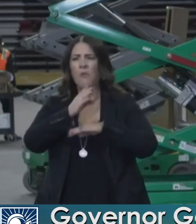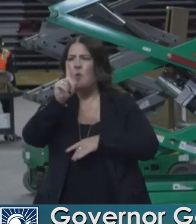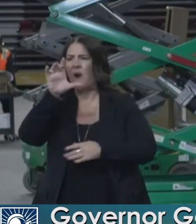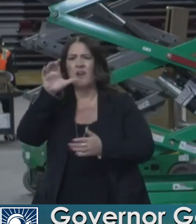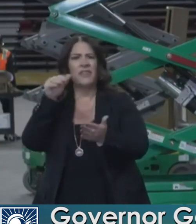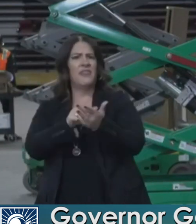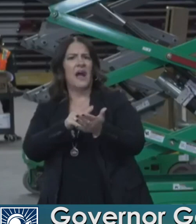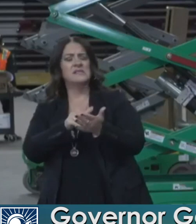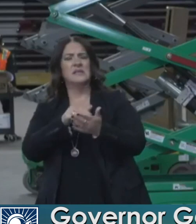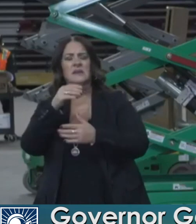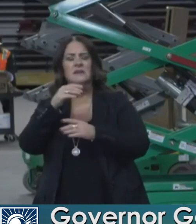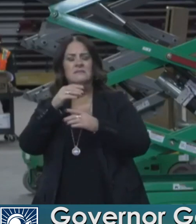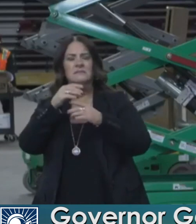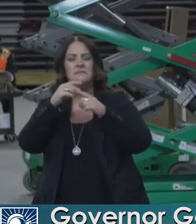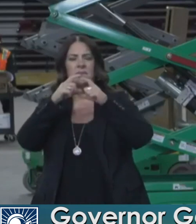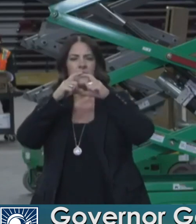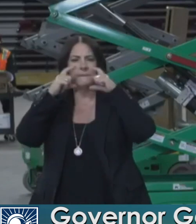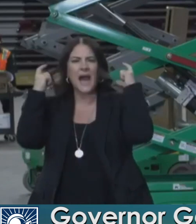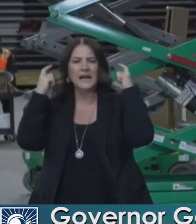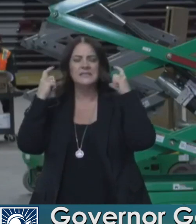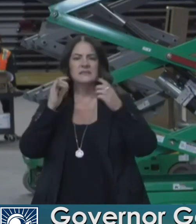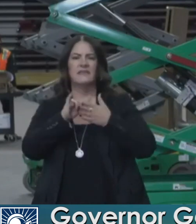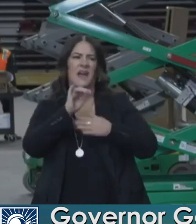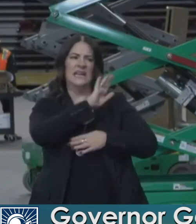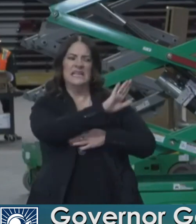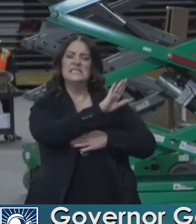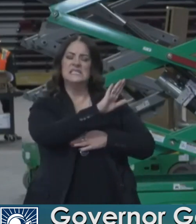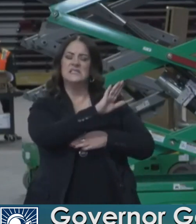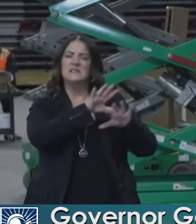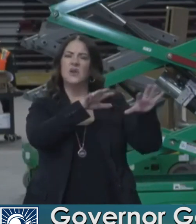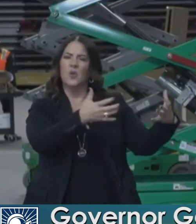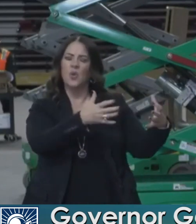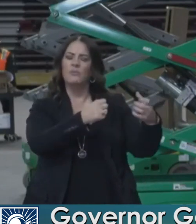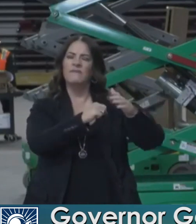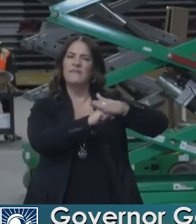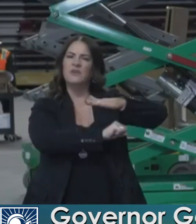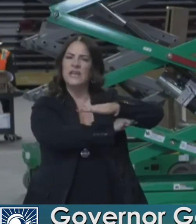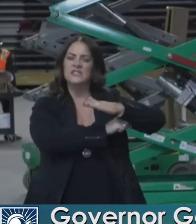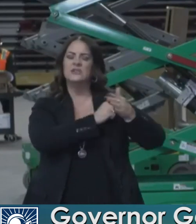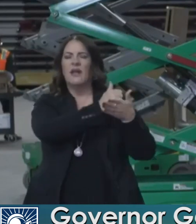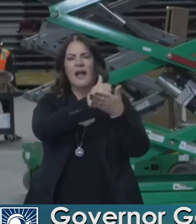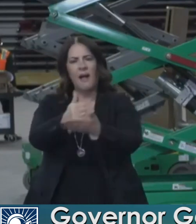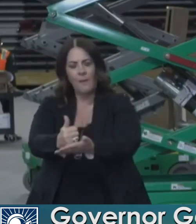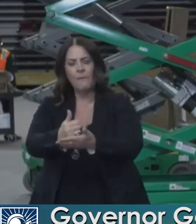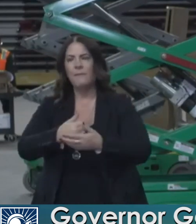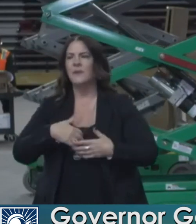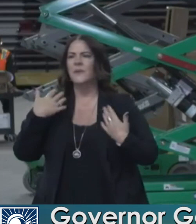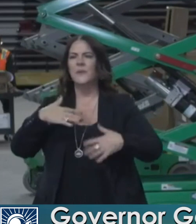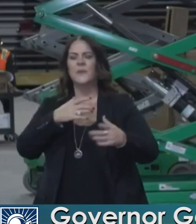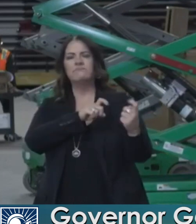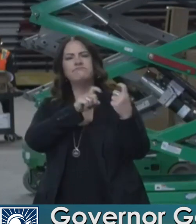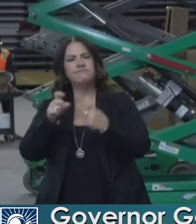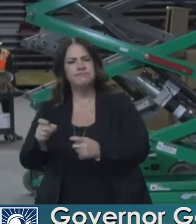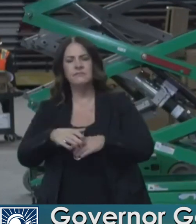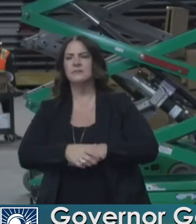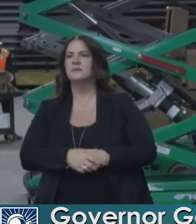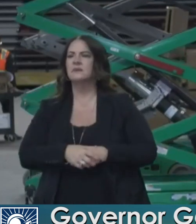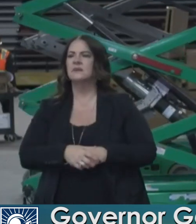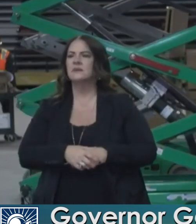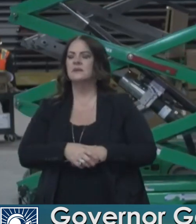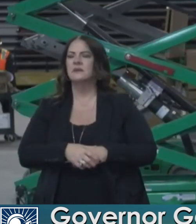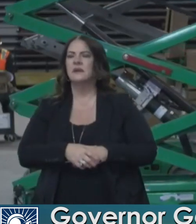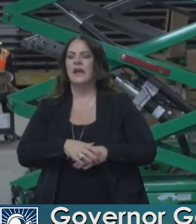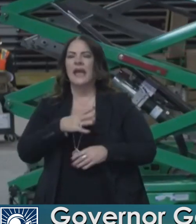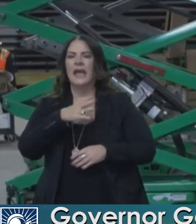that his foundation has provided and his personal largesse has afforded,